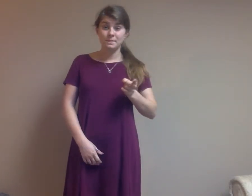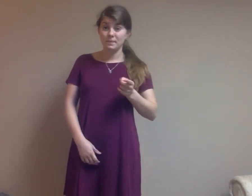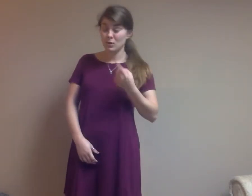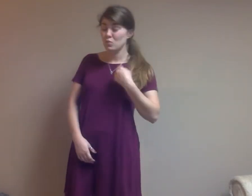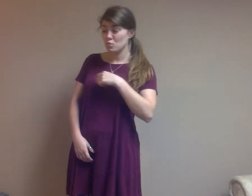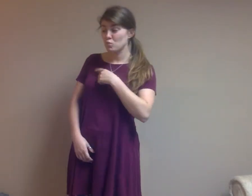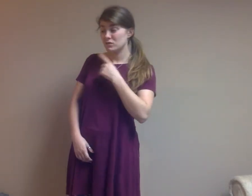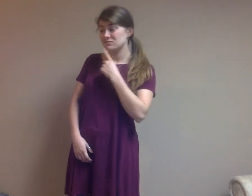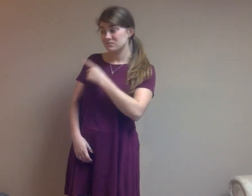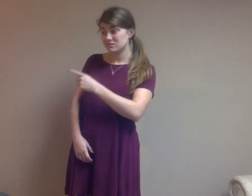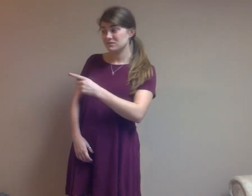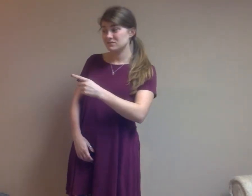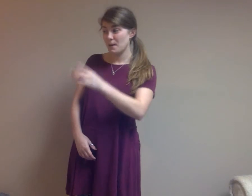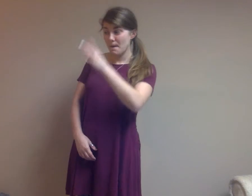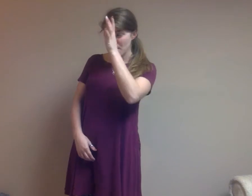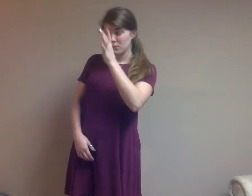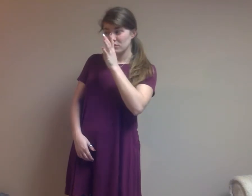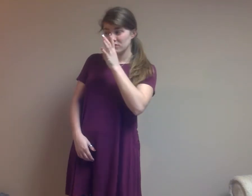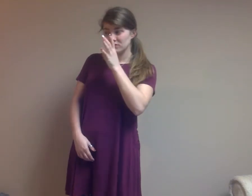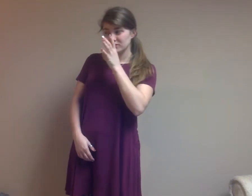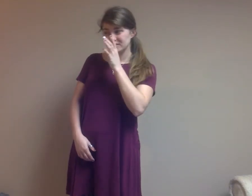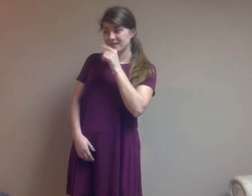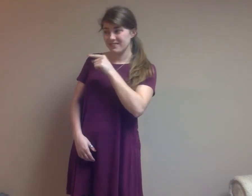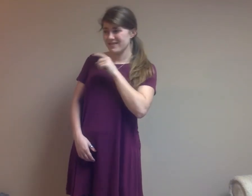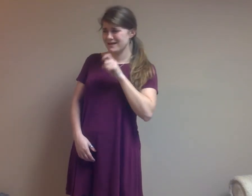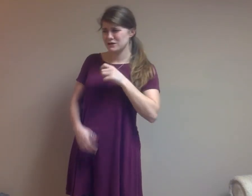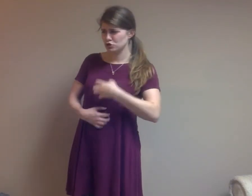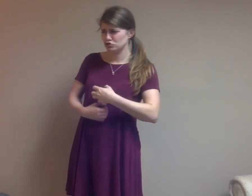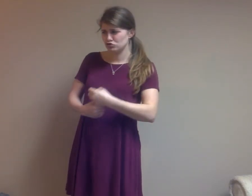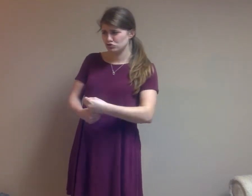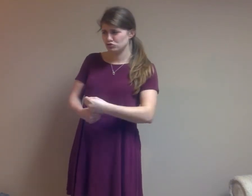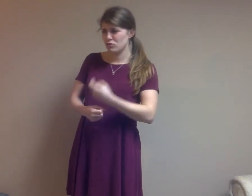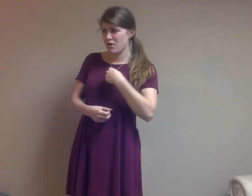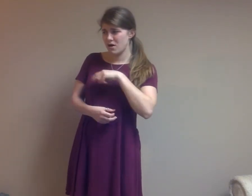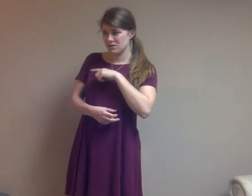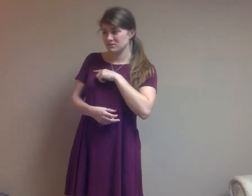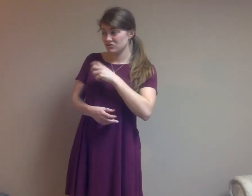is handing over the responsibility of their children to somebody else.